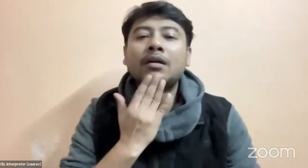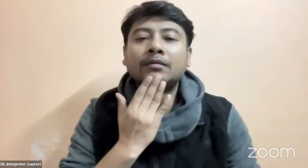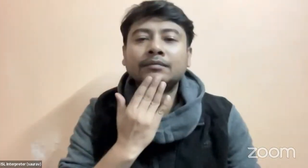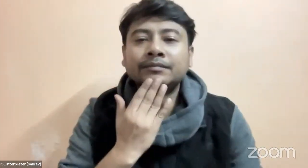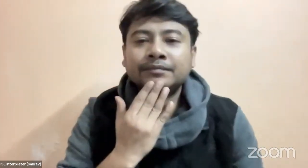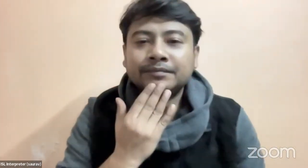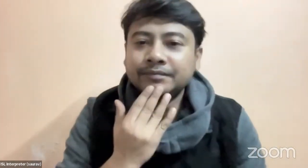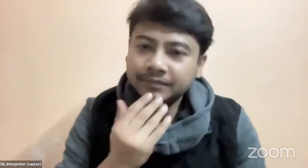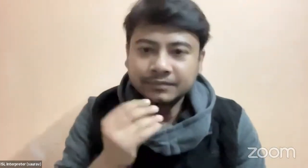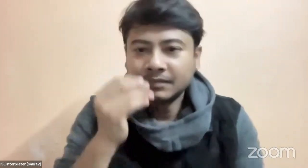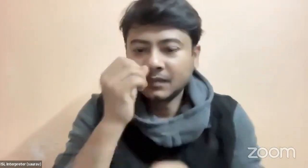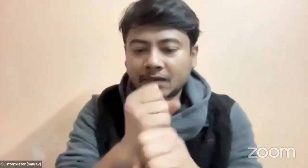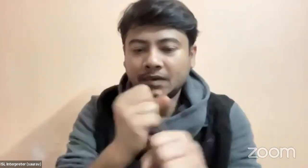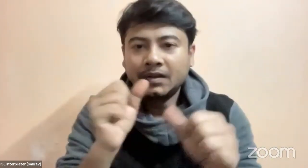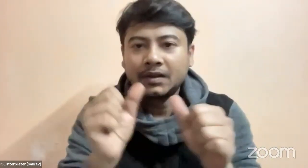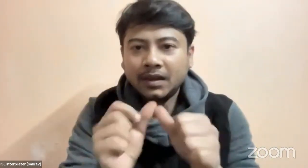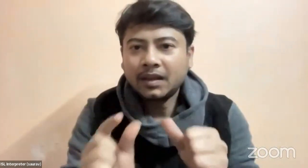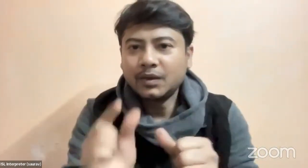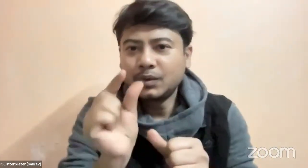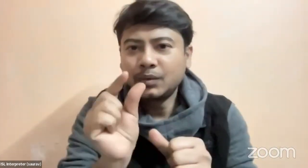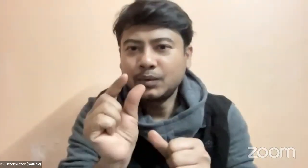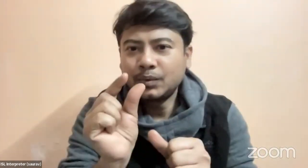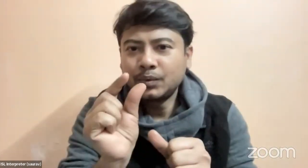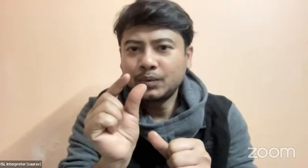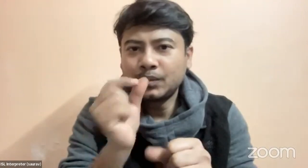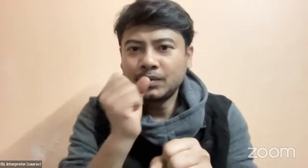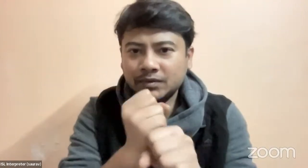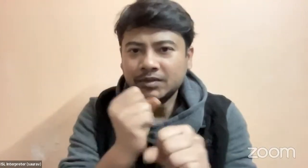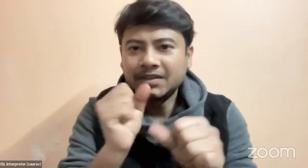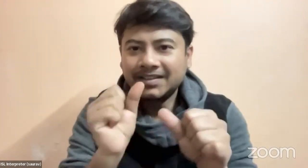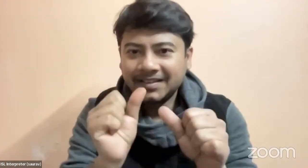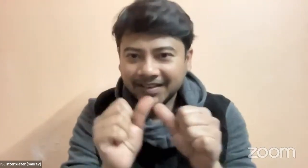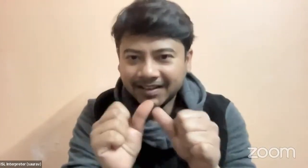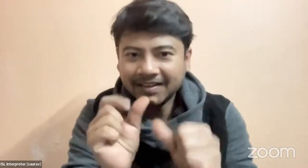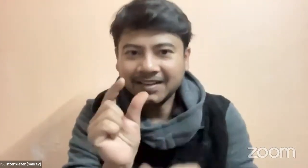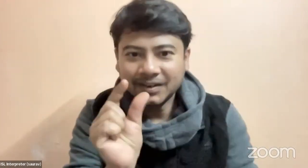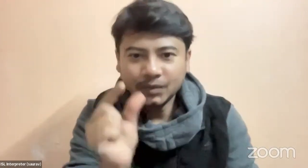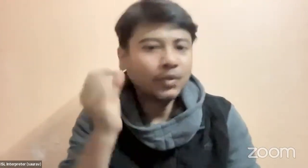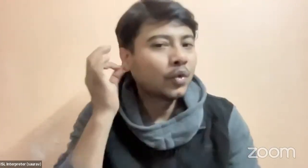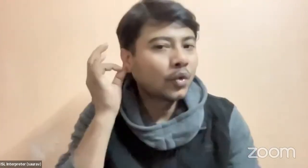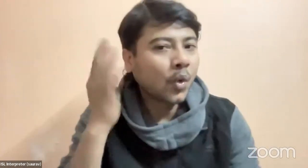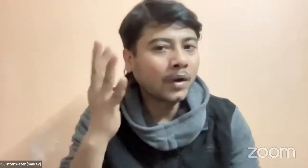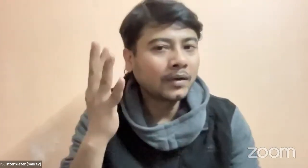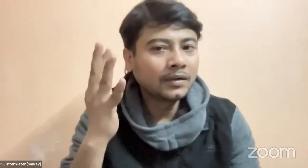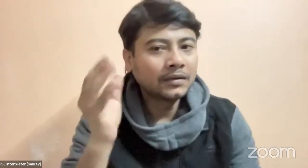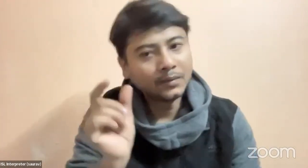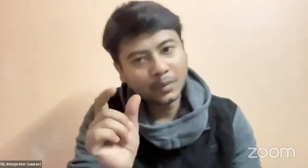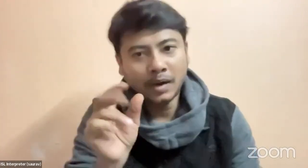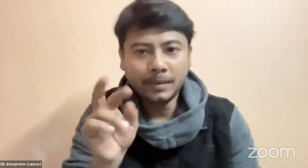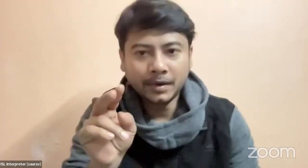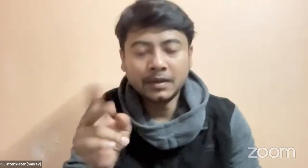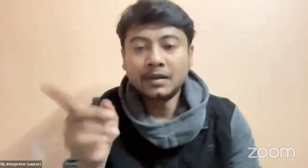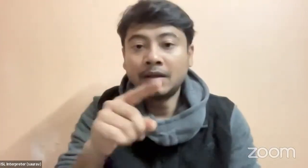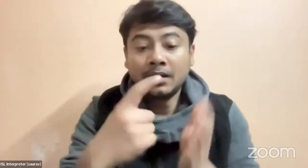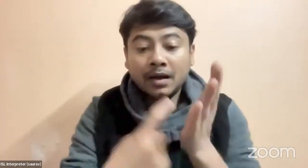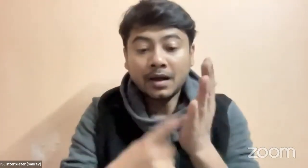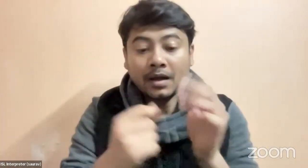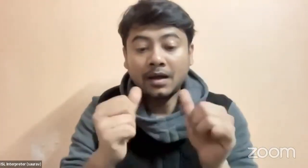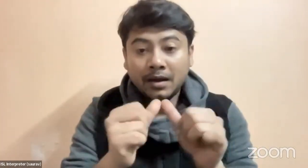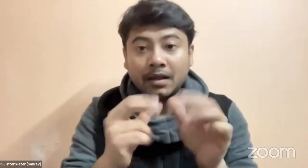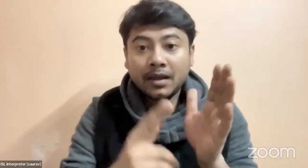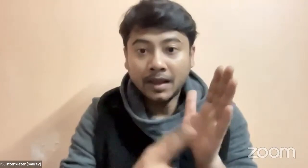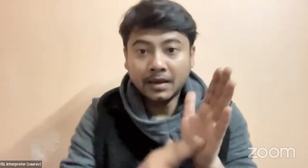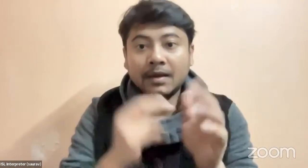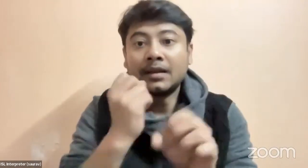Golden. Anga means skin color. Okay. This golden color is the color of